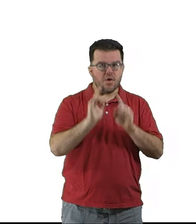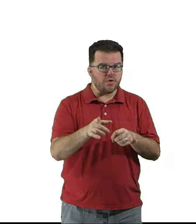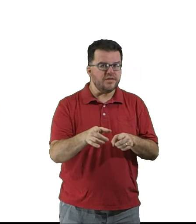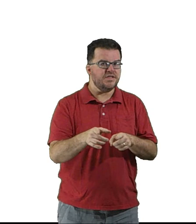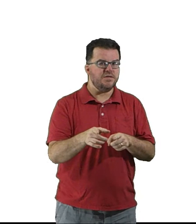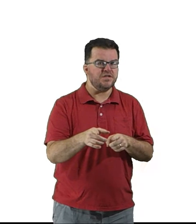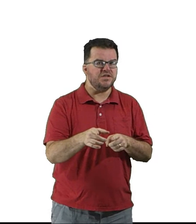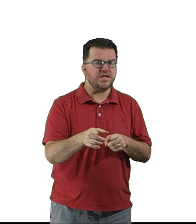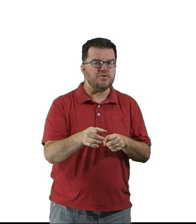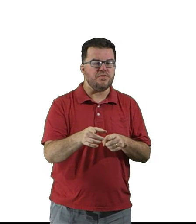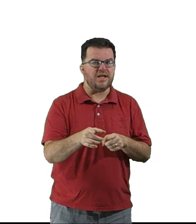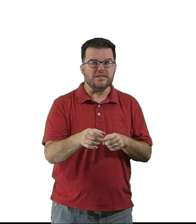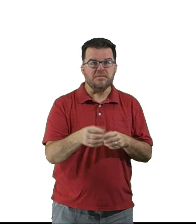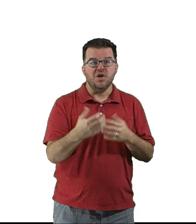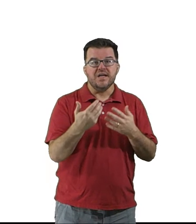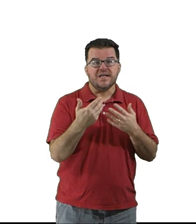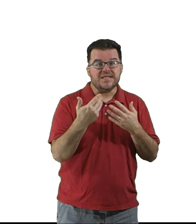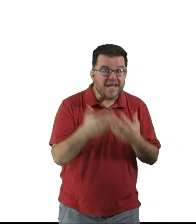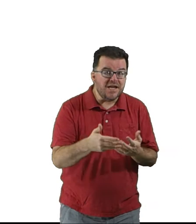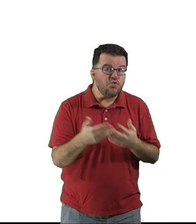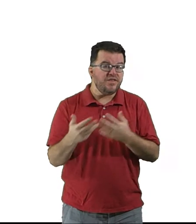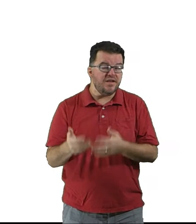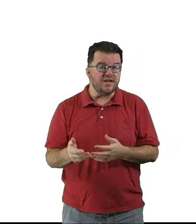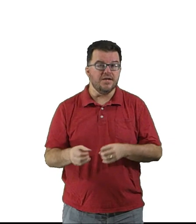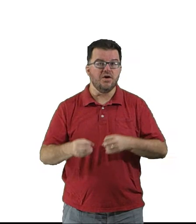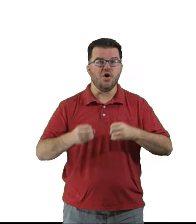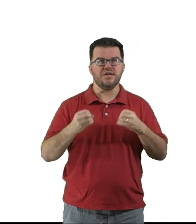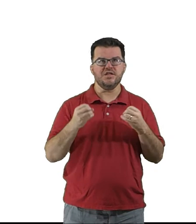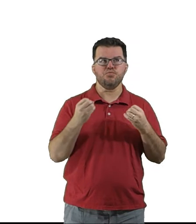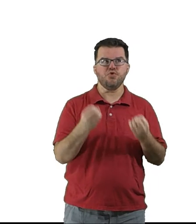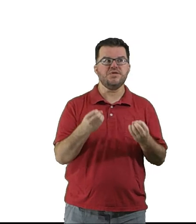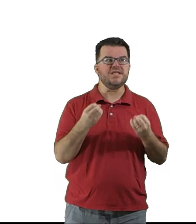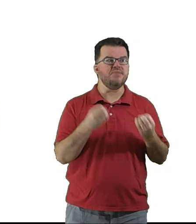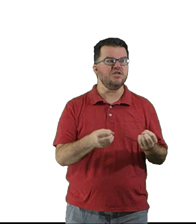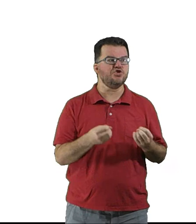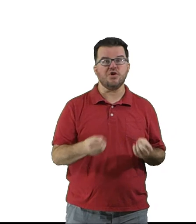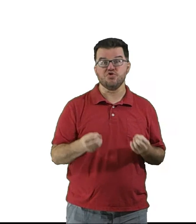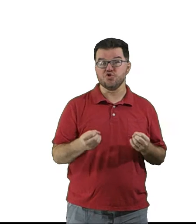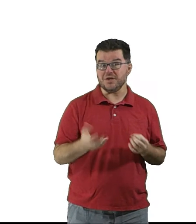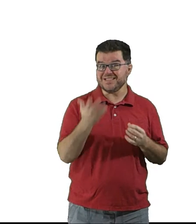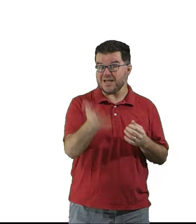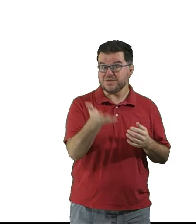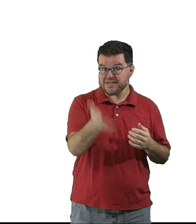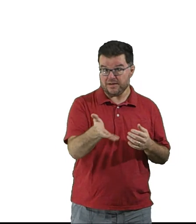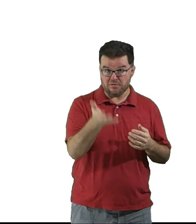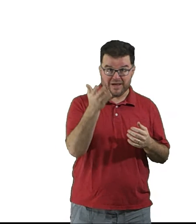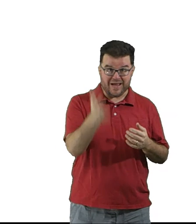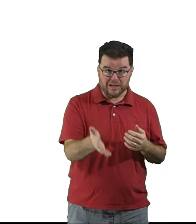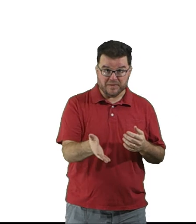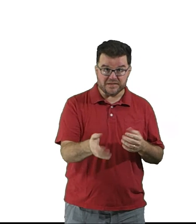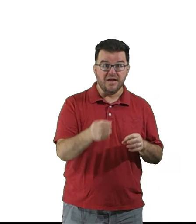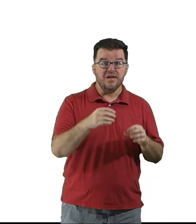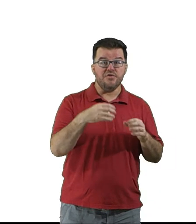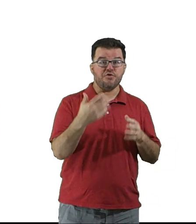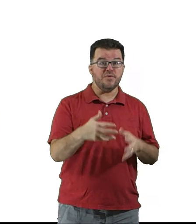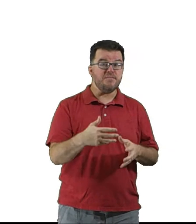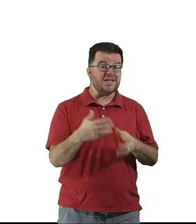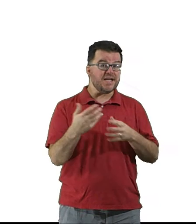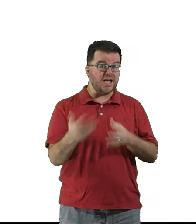we're on the subject of cytoplasm, contained within it are these protein-based structures called cytoskeletal elements. There are three main types,